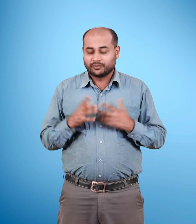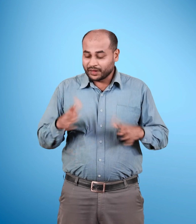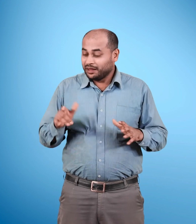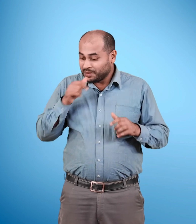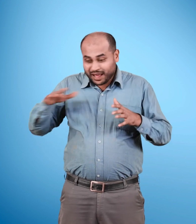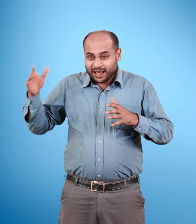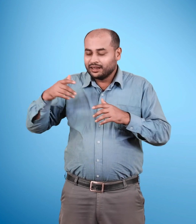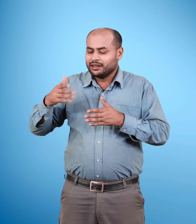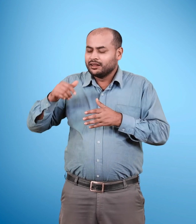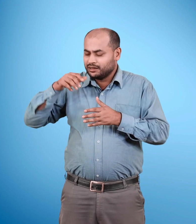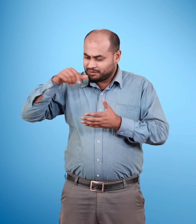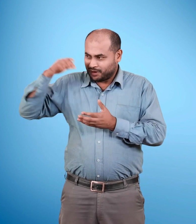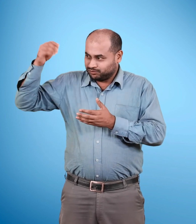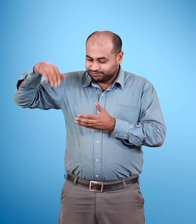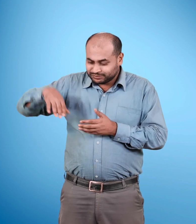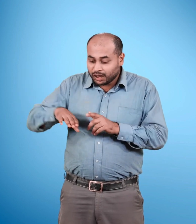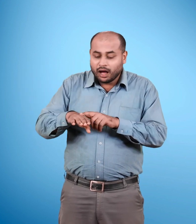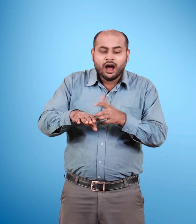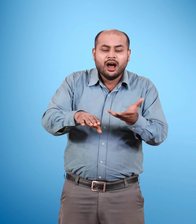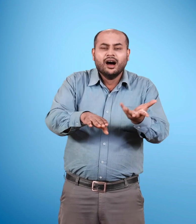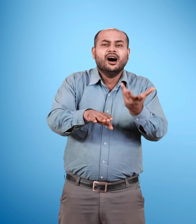From there, water goes to rivers or lakes,